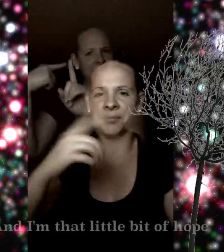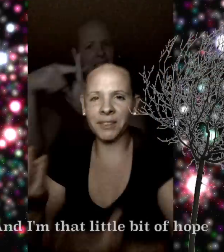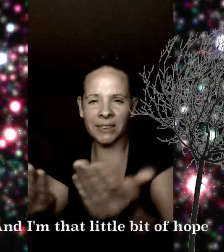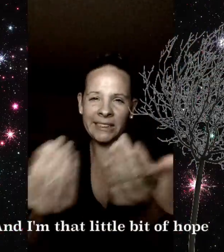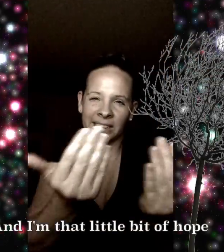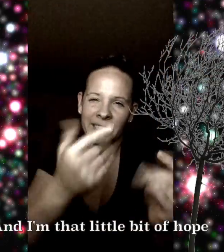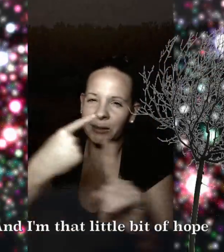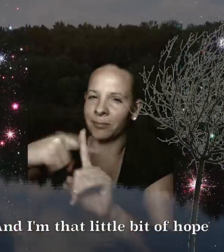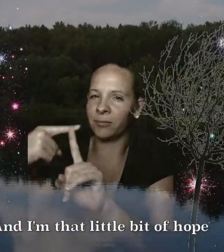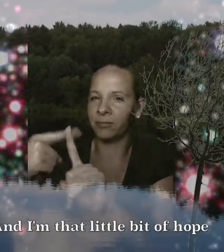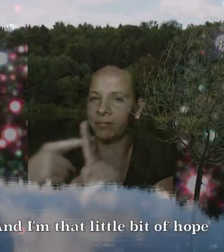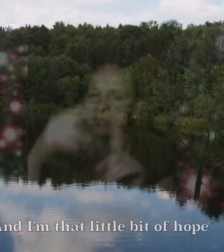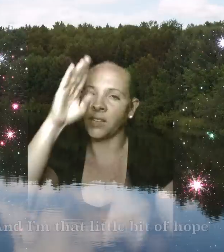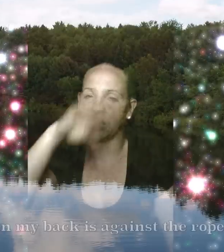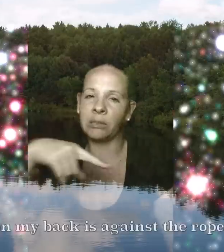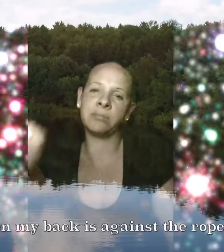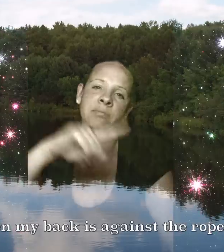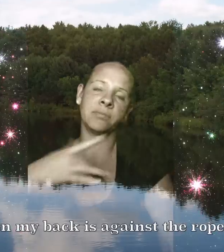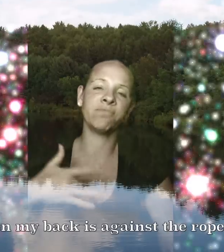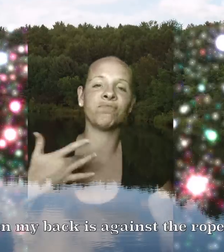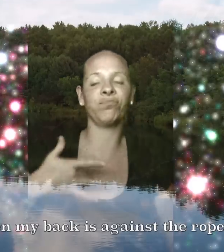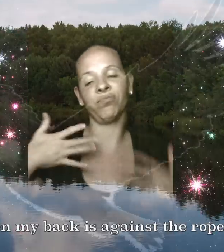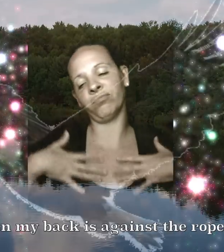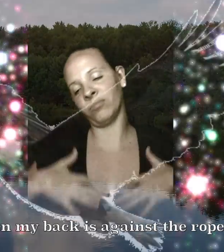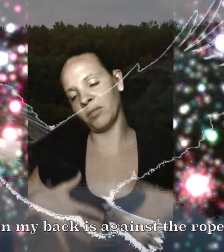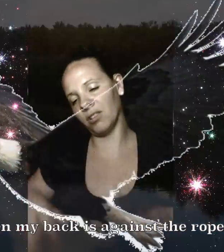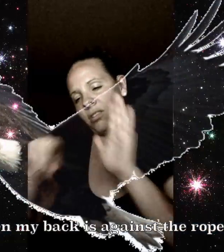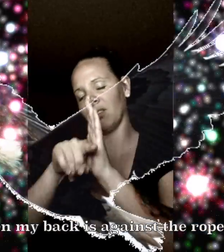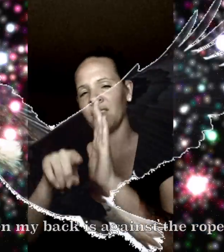I'm that little bit of hope. Yeah. When my back's